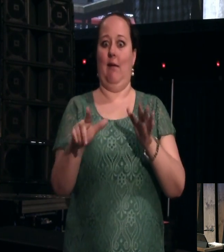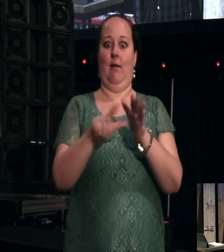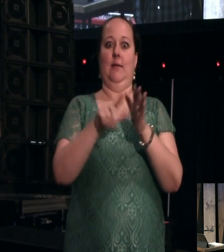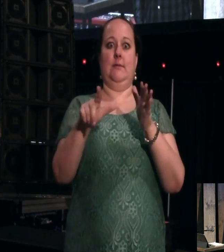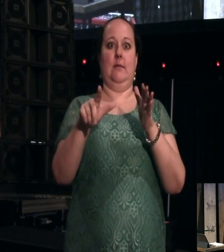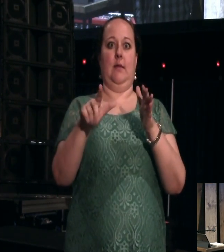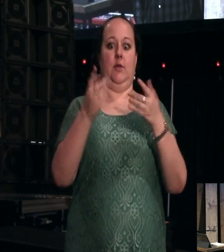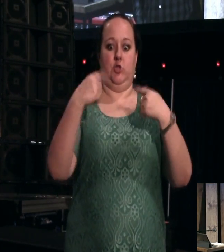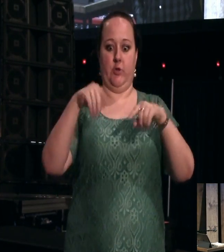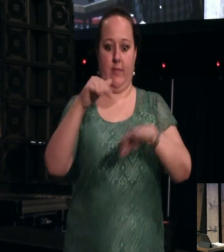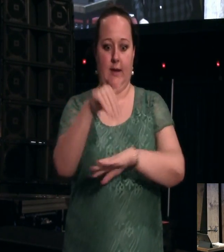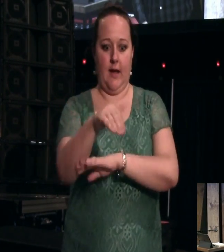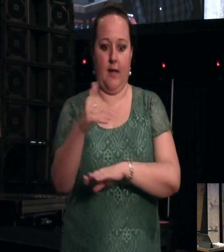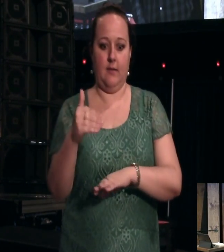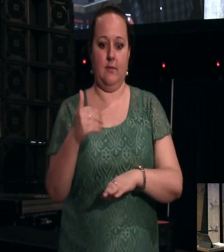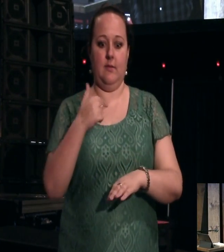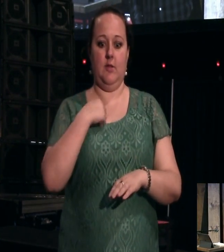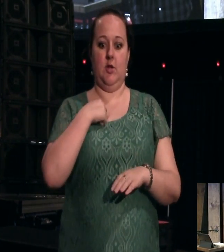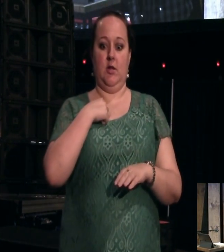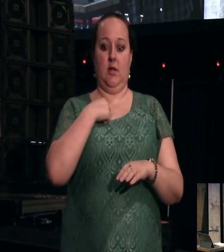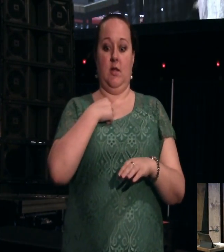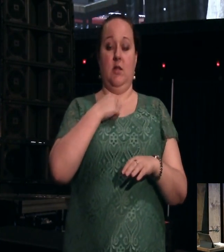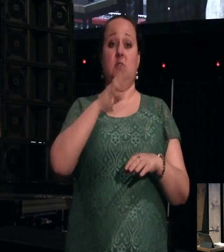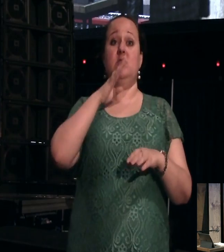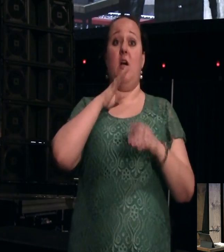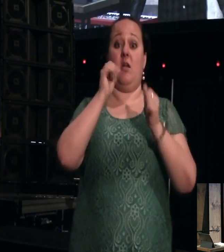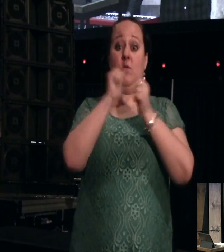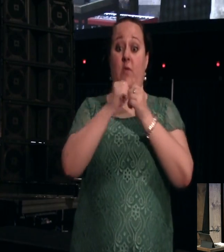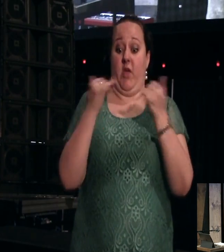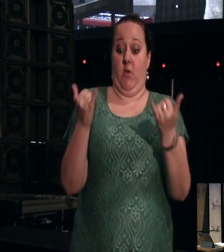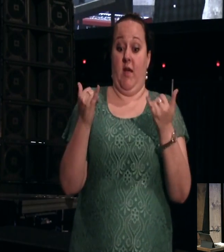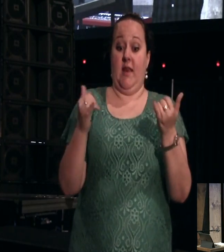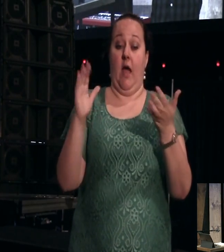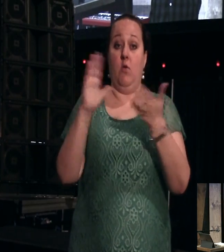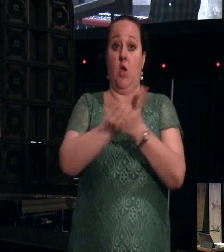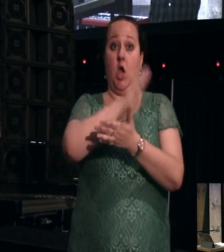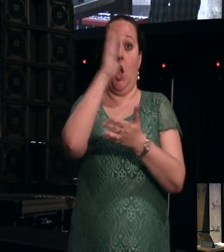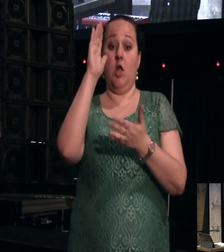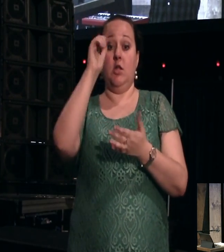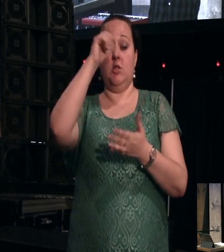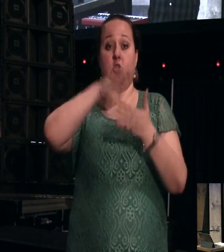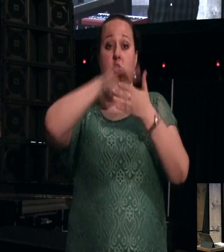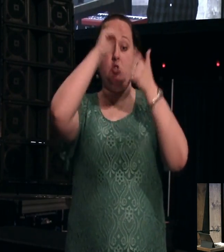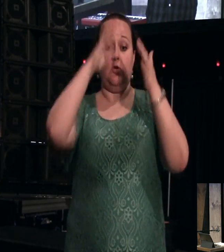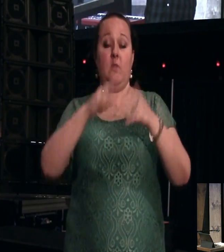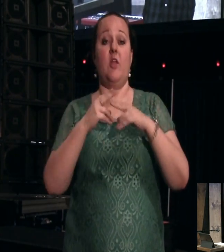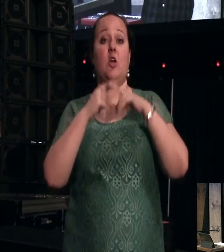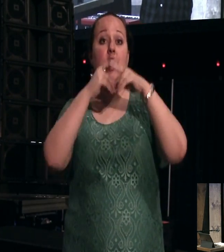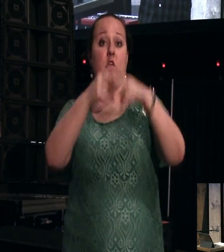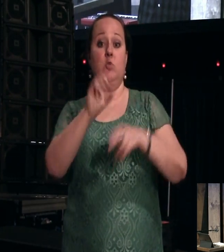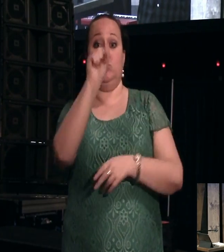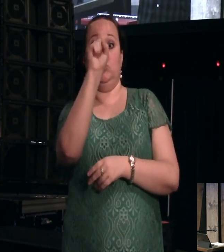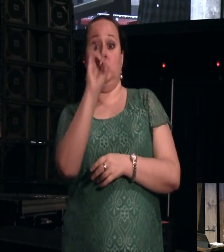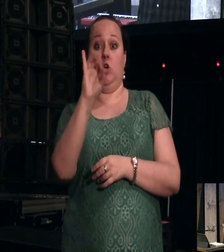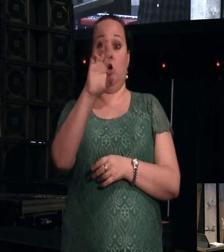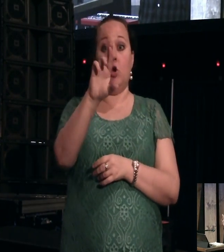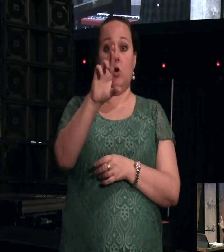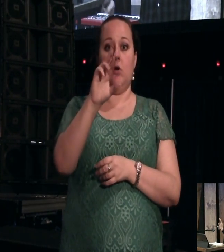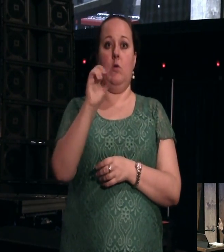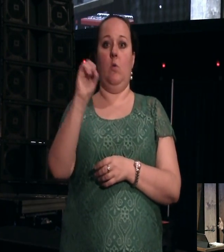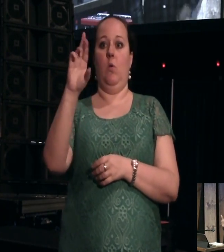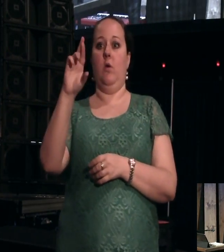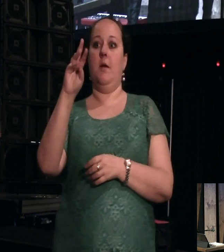And then something's going to happen, like overnight. You're going to find yourself talking to a current college student, and they're going to call